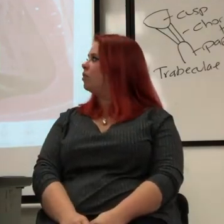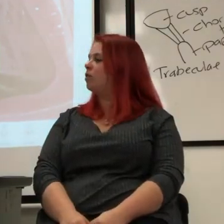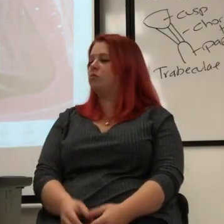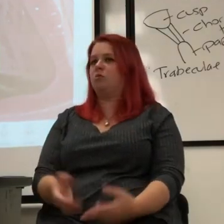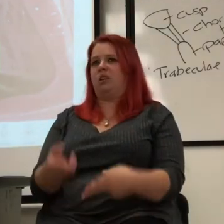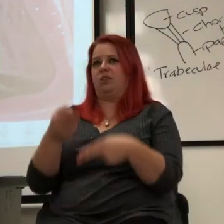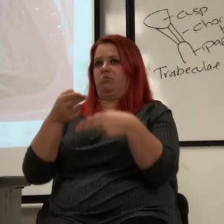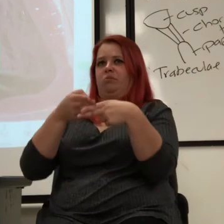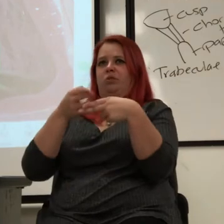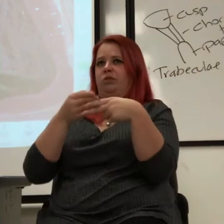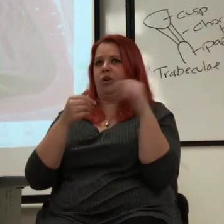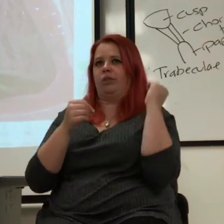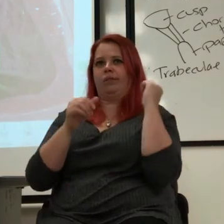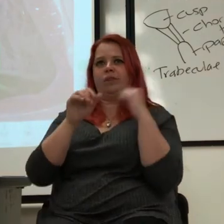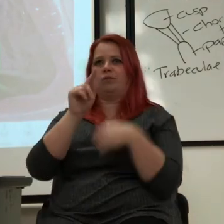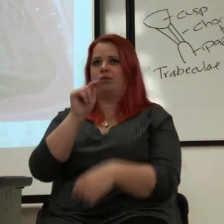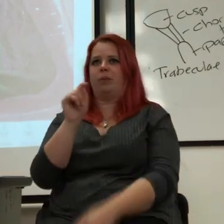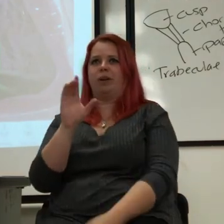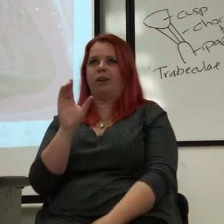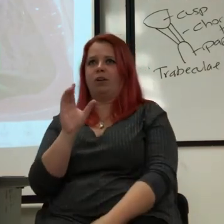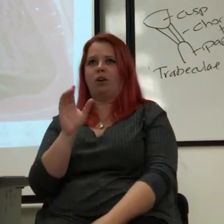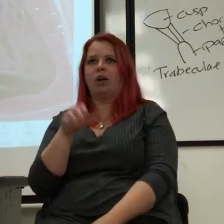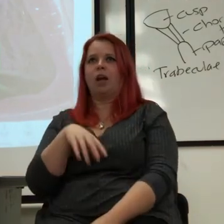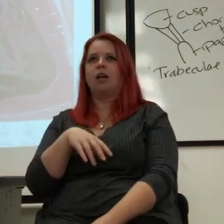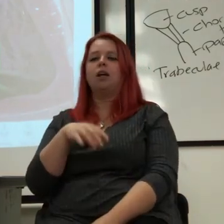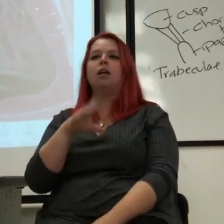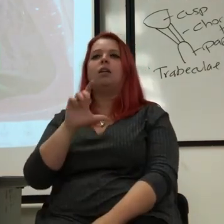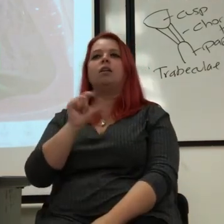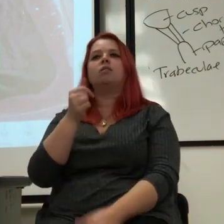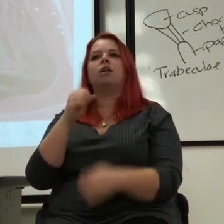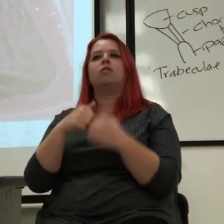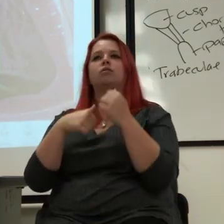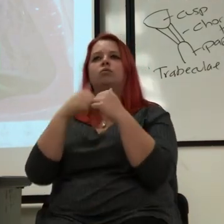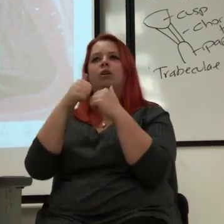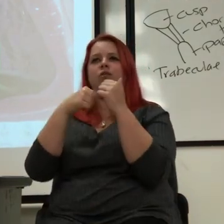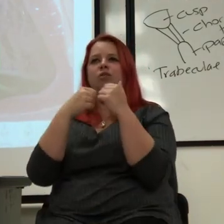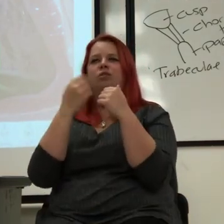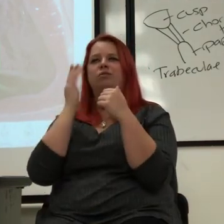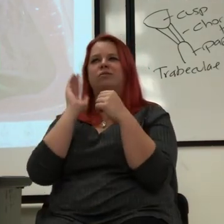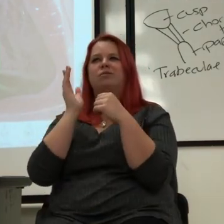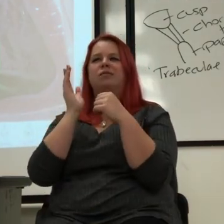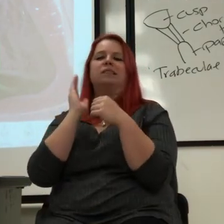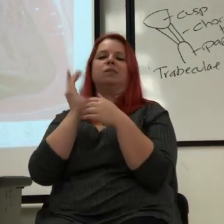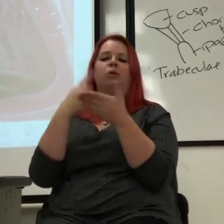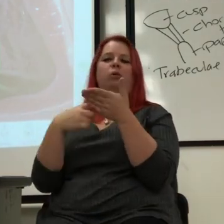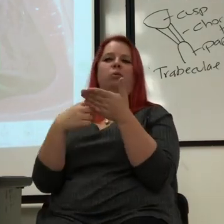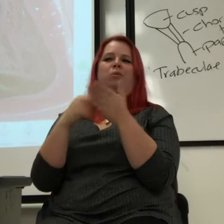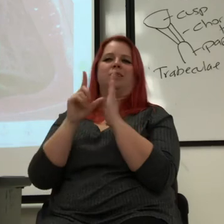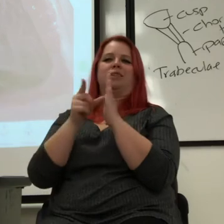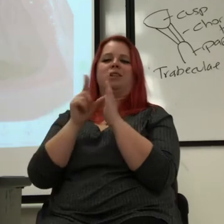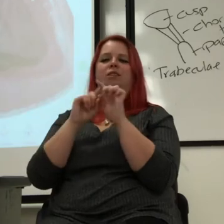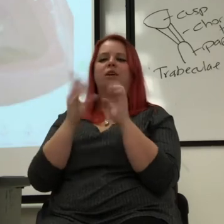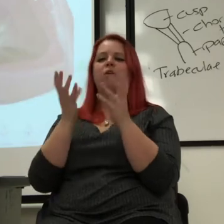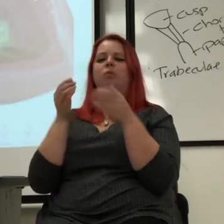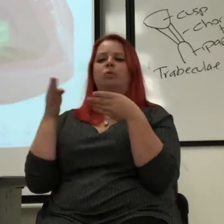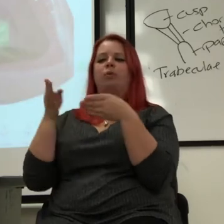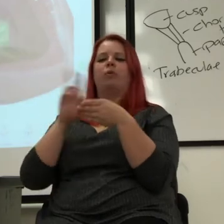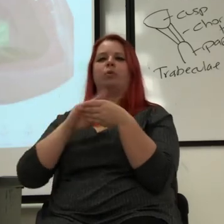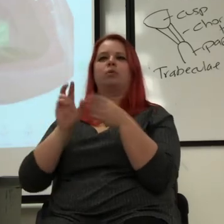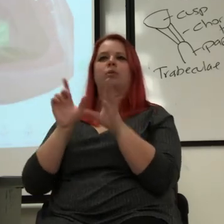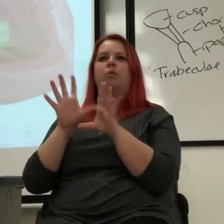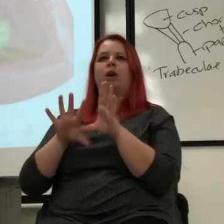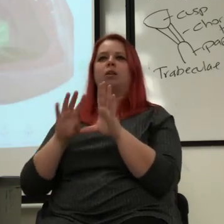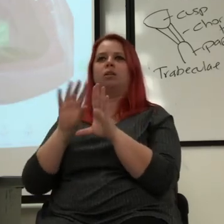They just call it trabeculae cardiae. You know, there's another structure. Oh, actually, I'll save for later. Let's stay focused here. Okay.